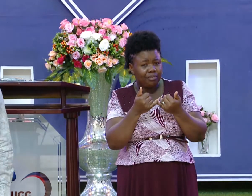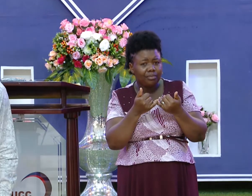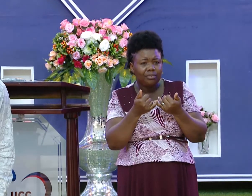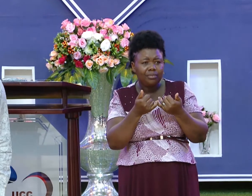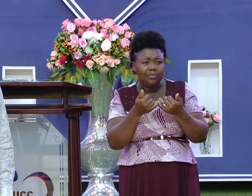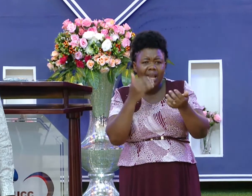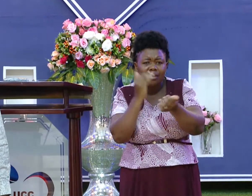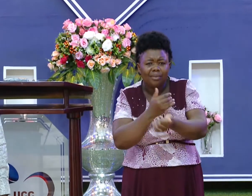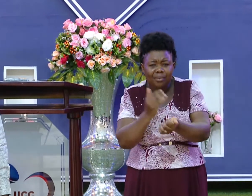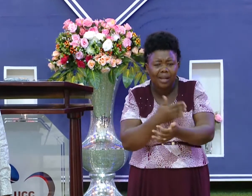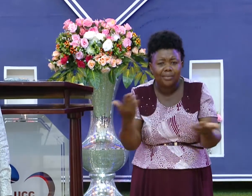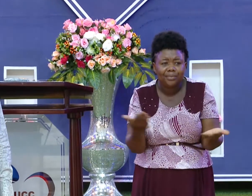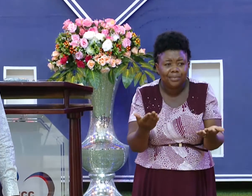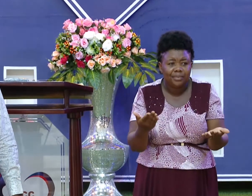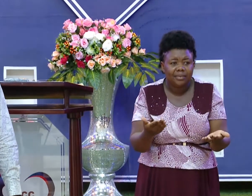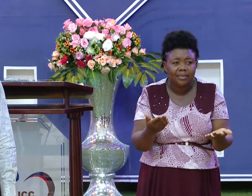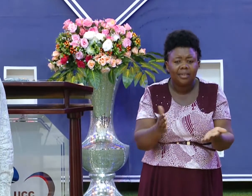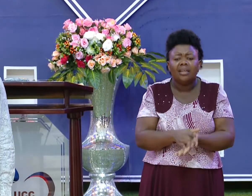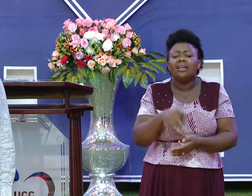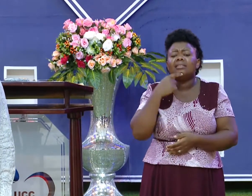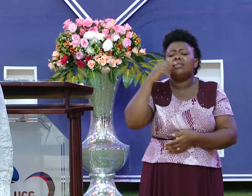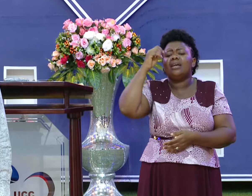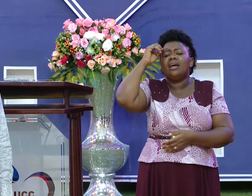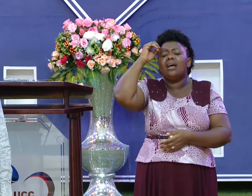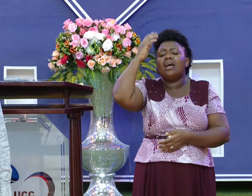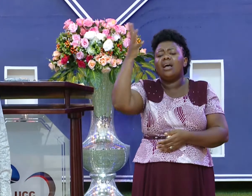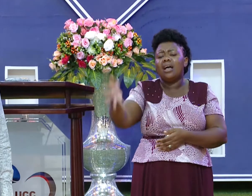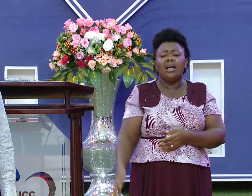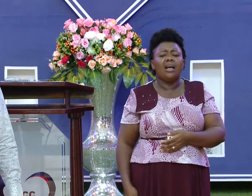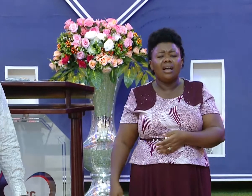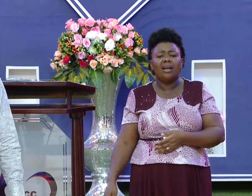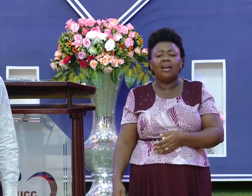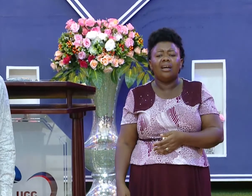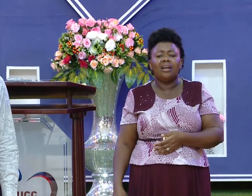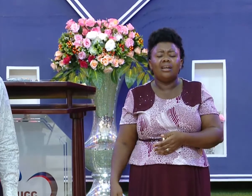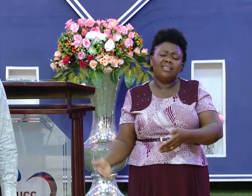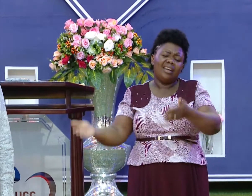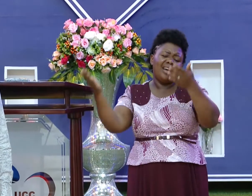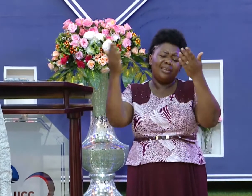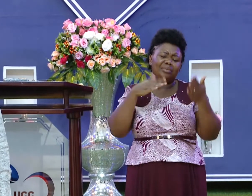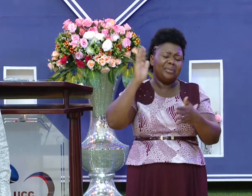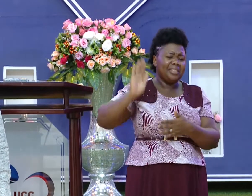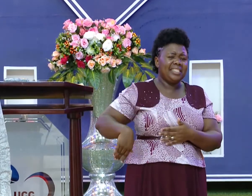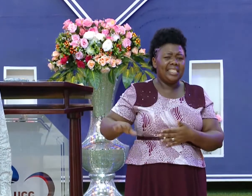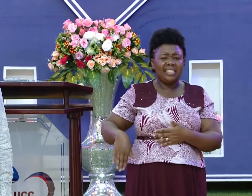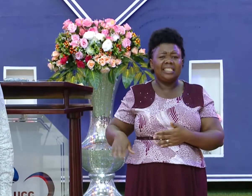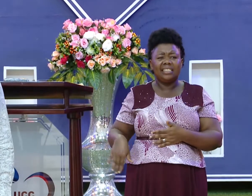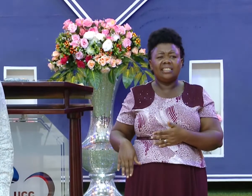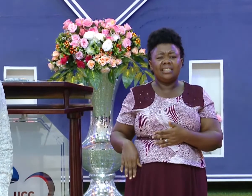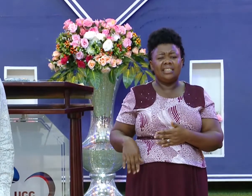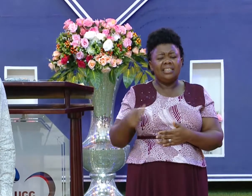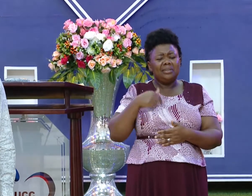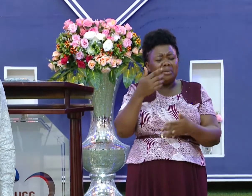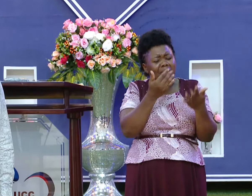Mommy, how about my tasteless yam? Yeah. And she said, oh, you bought it late. Do